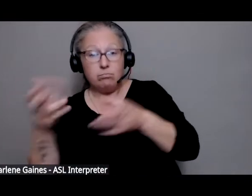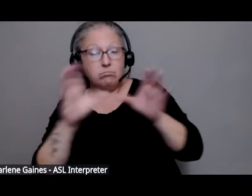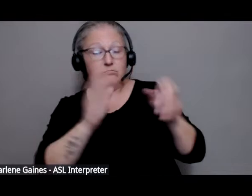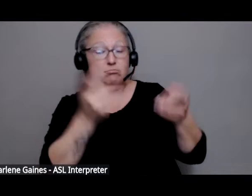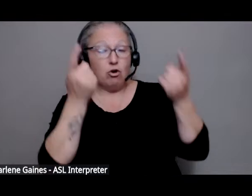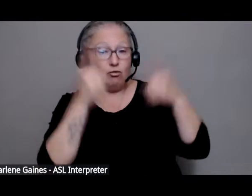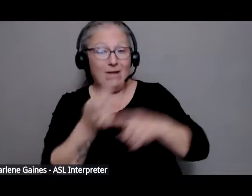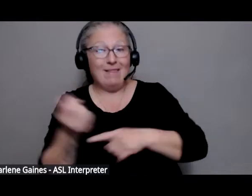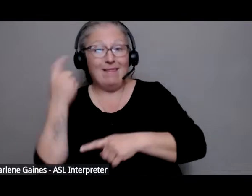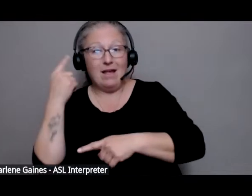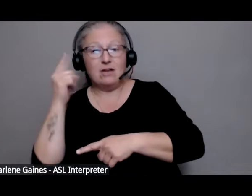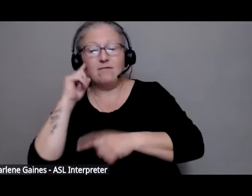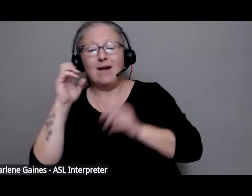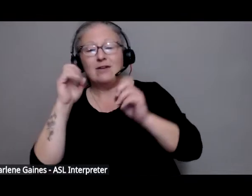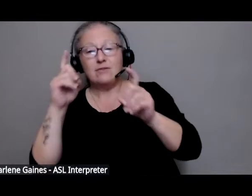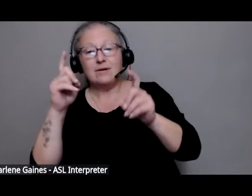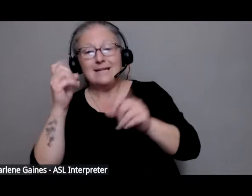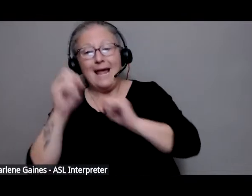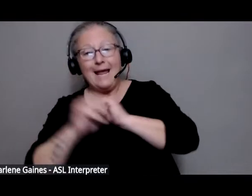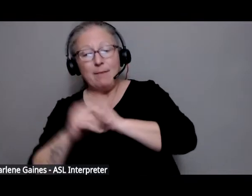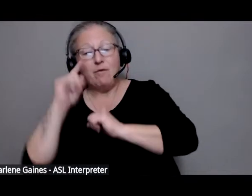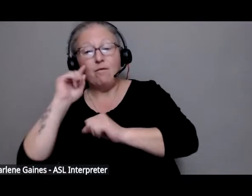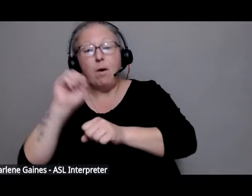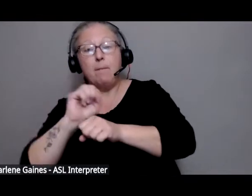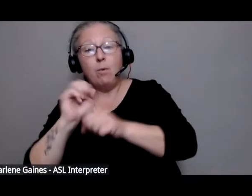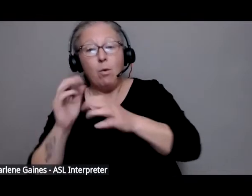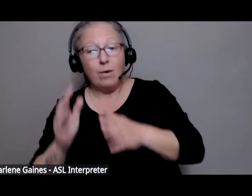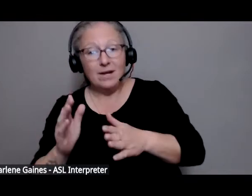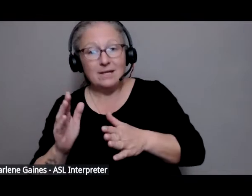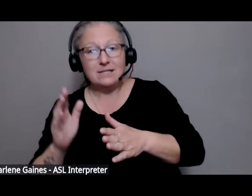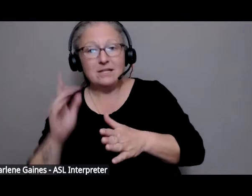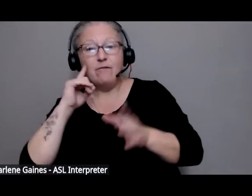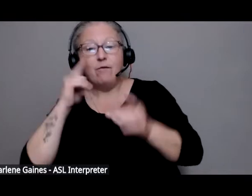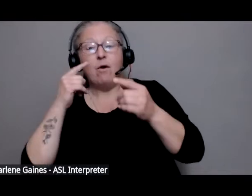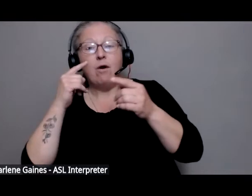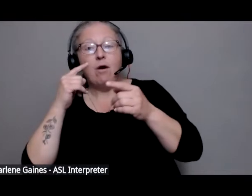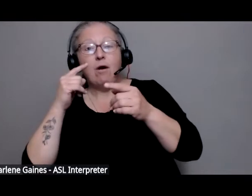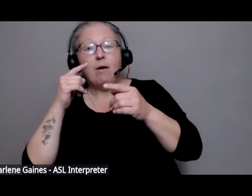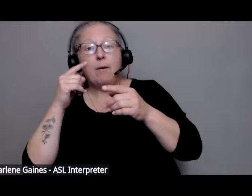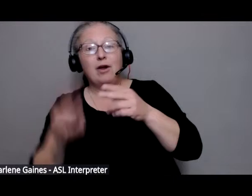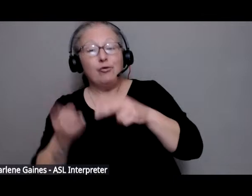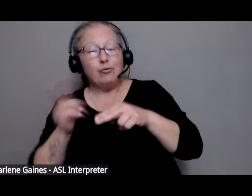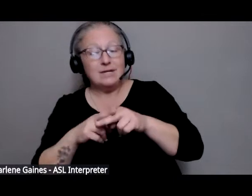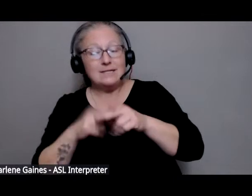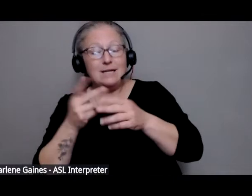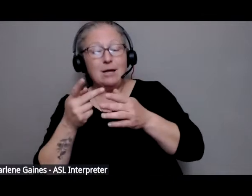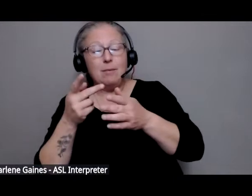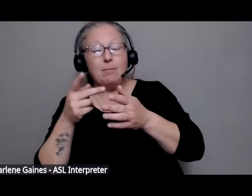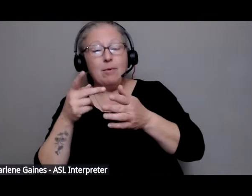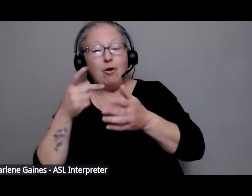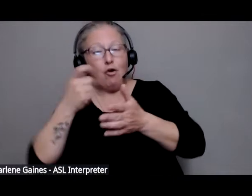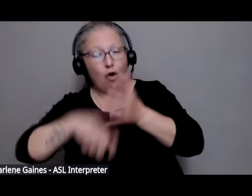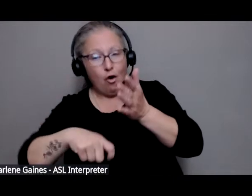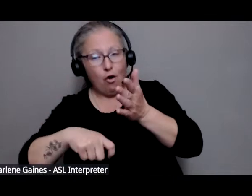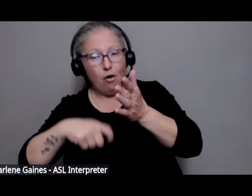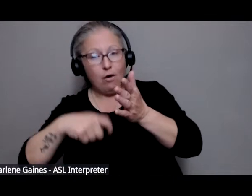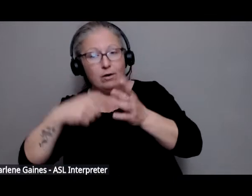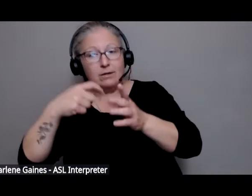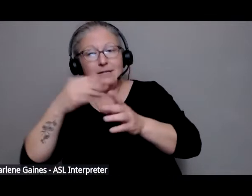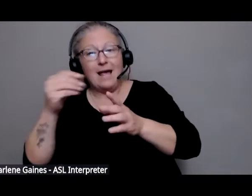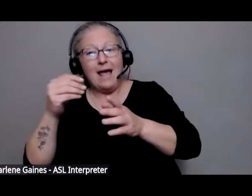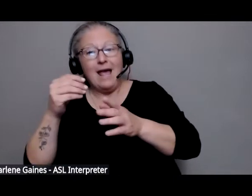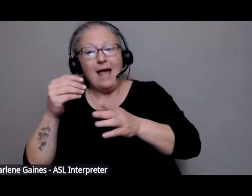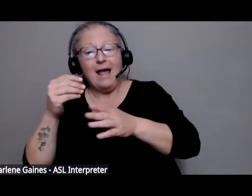an educational campaign for our employees regarding the effects of increasing premium costs and share the viable option